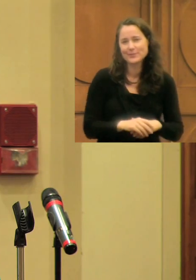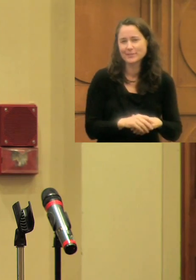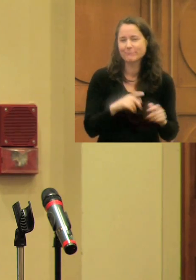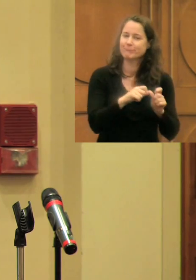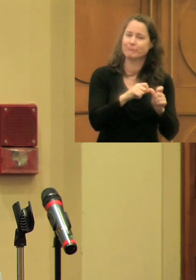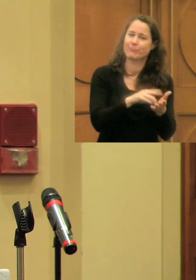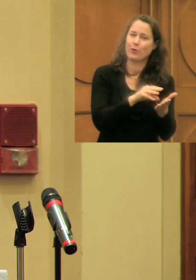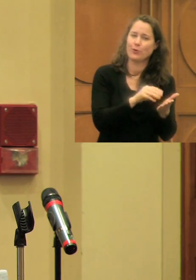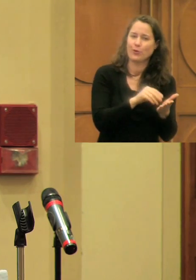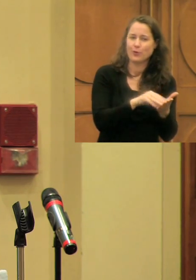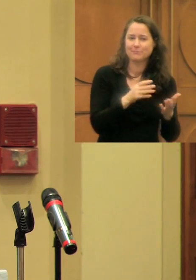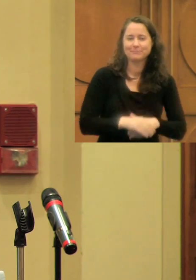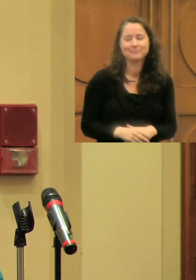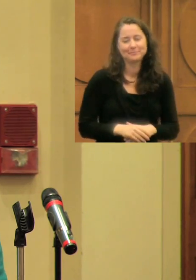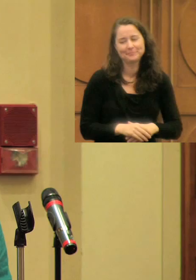units.